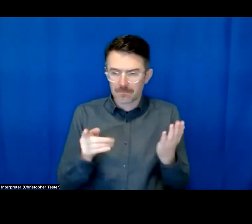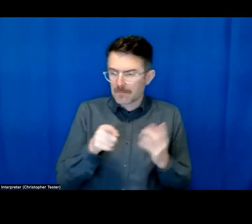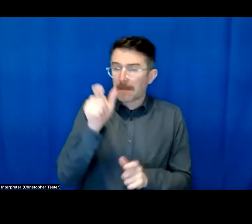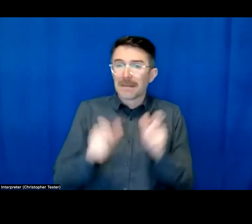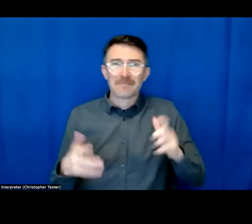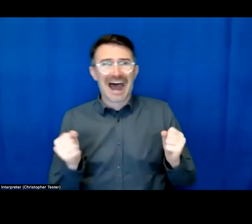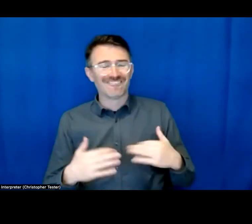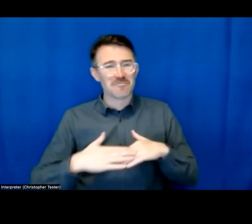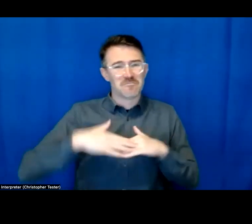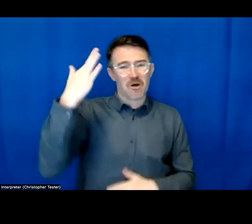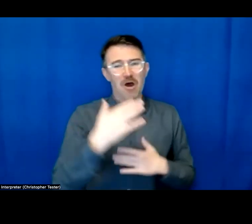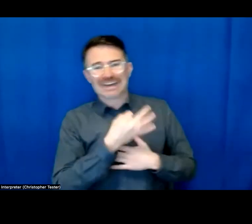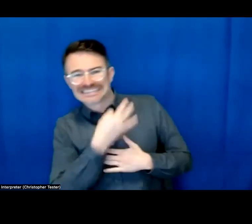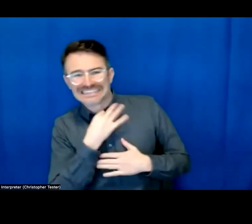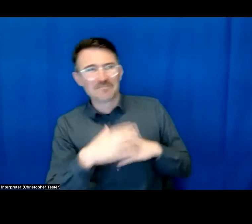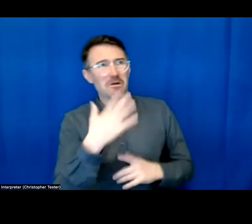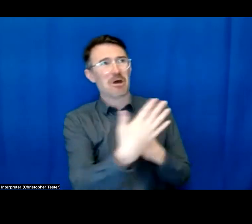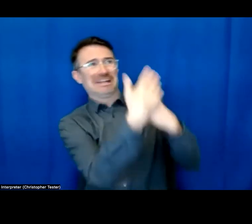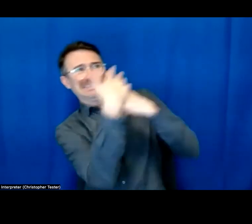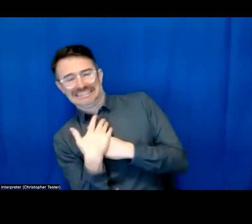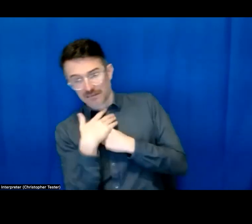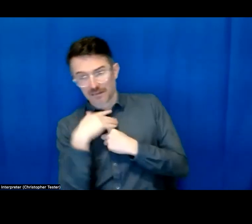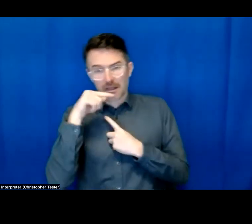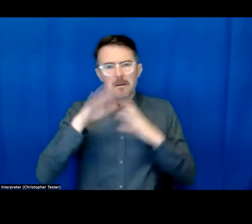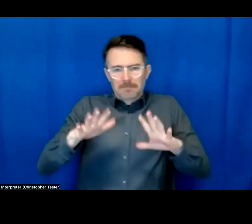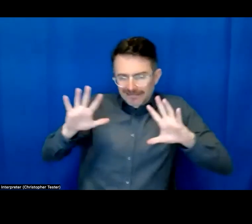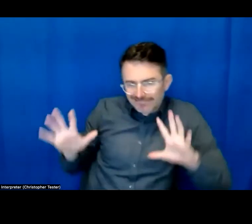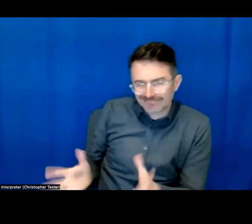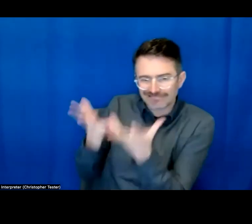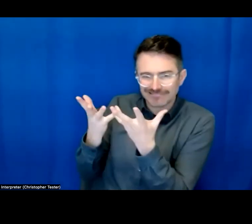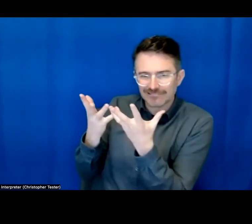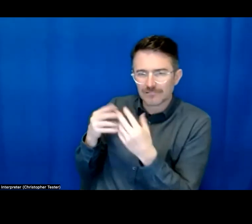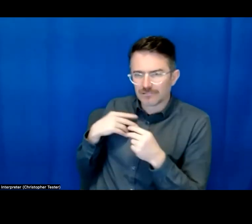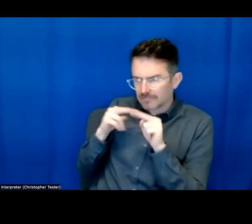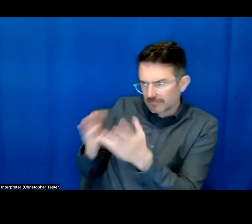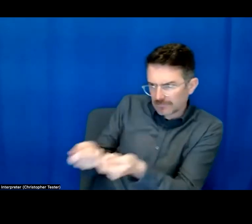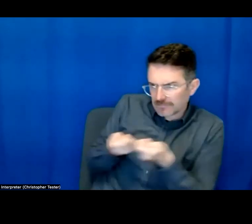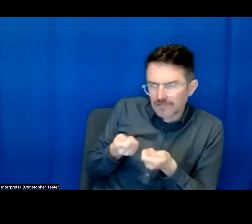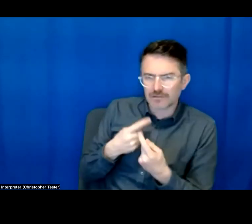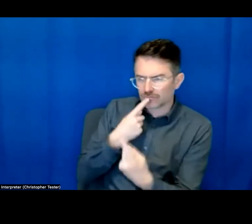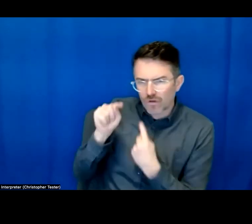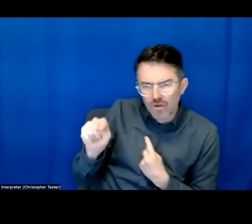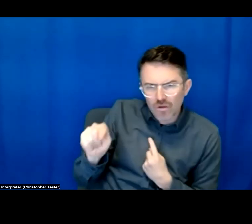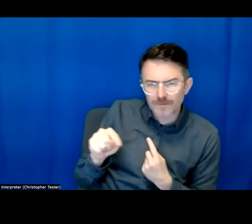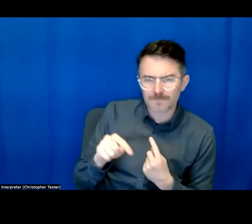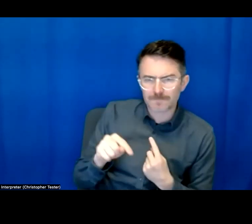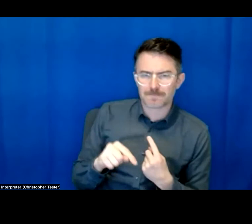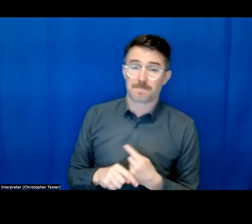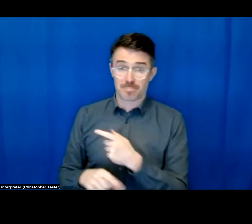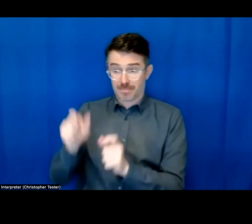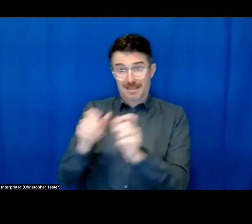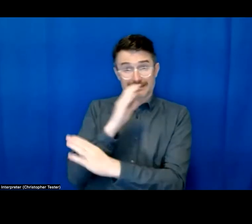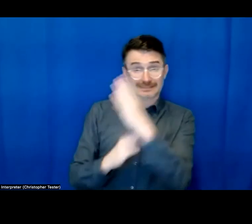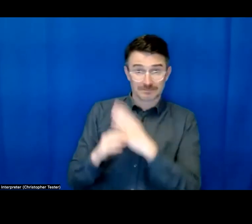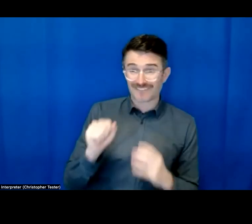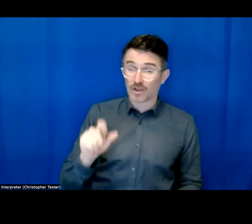constitute 15% of the world, or approximately 1 billion individuals. Canada is advancing a